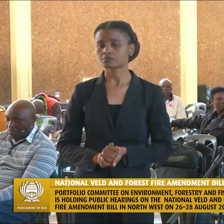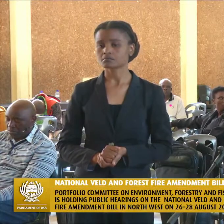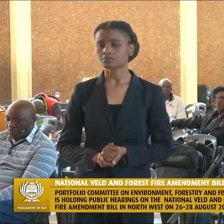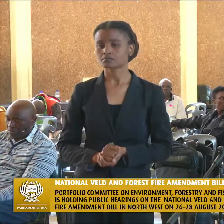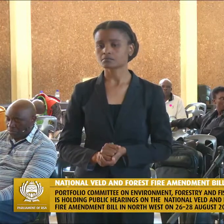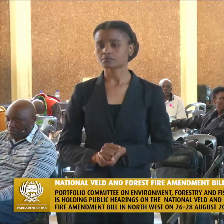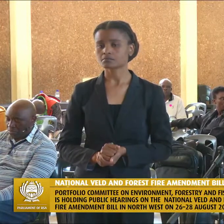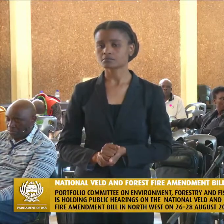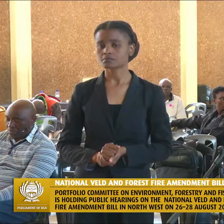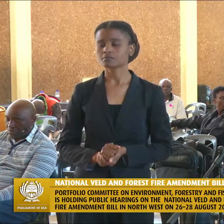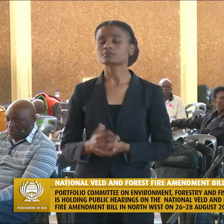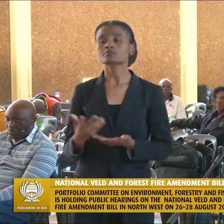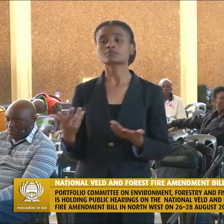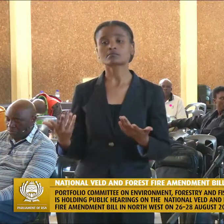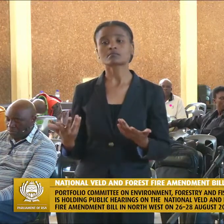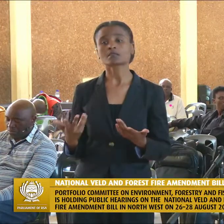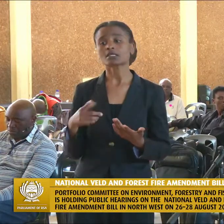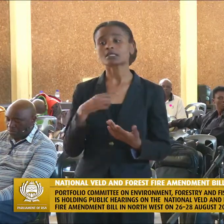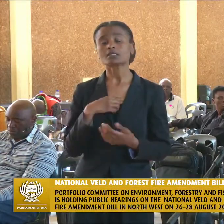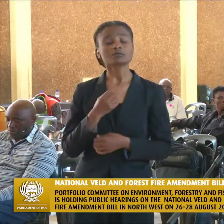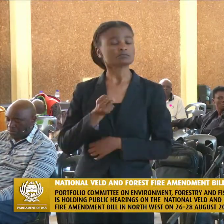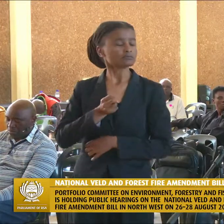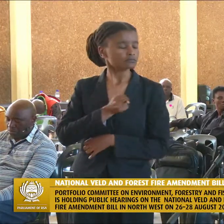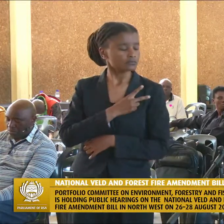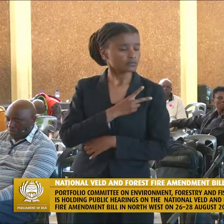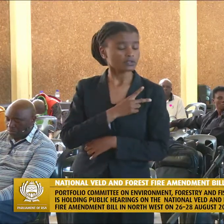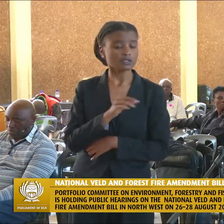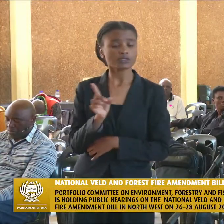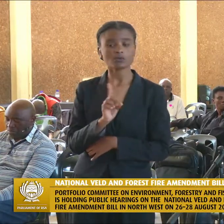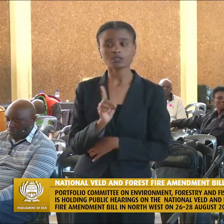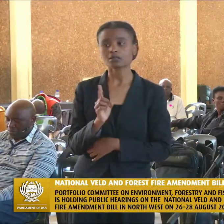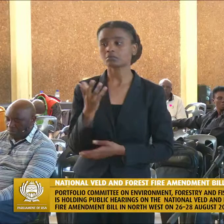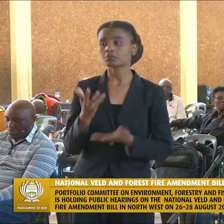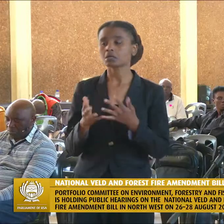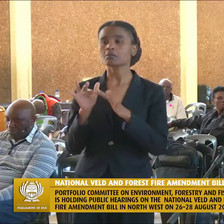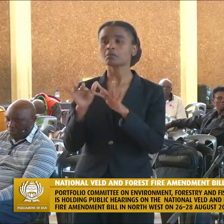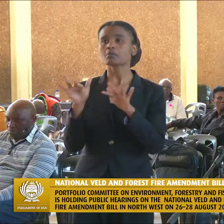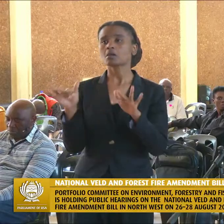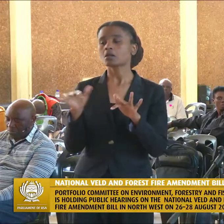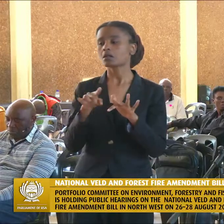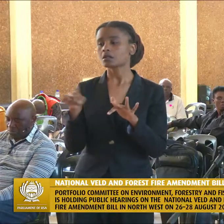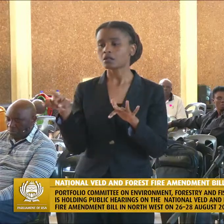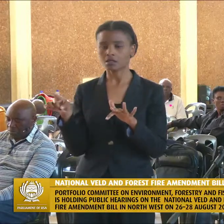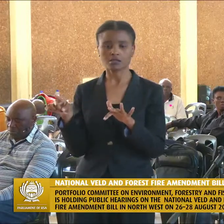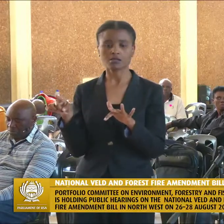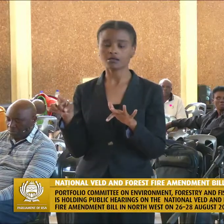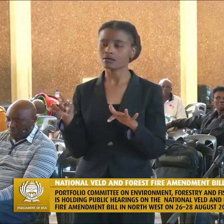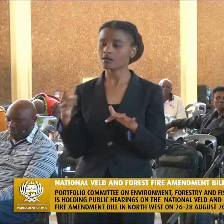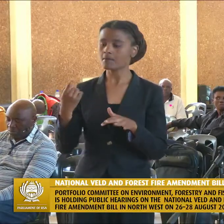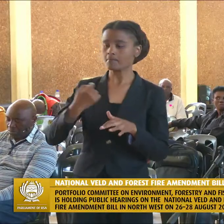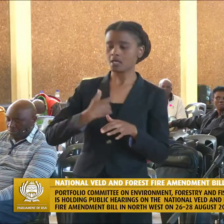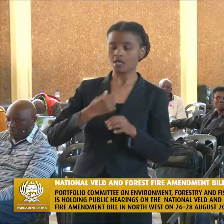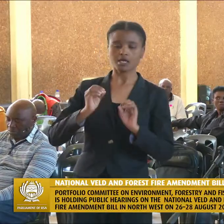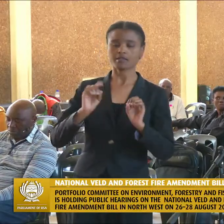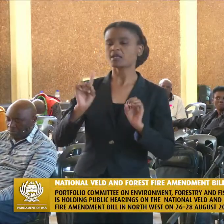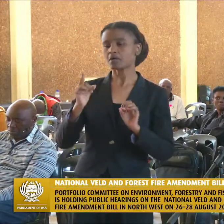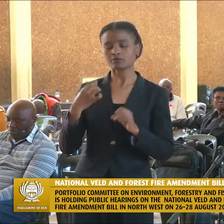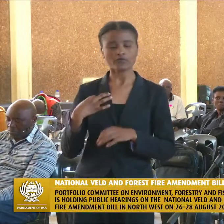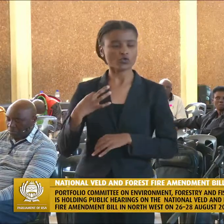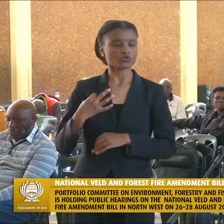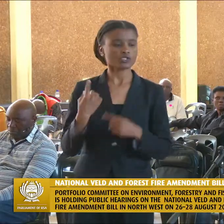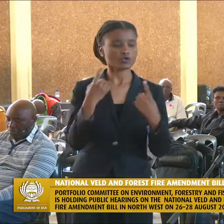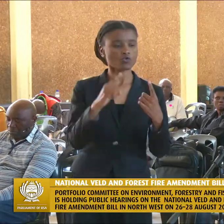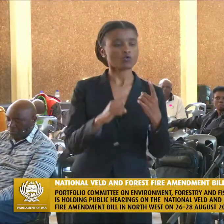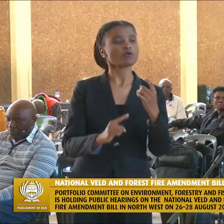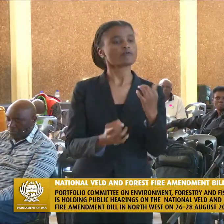any money but the people who are working more without giving anything let today be